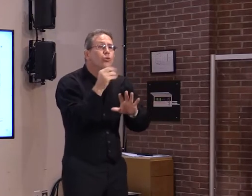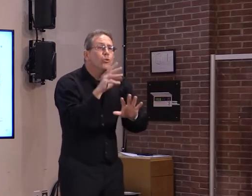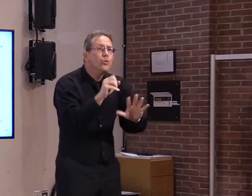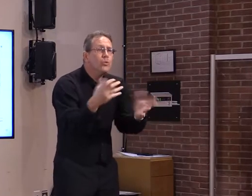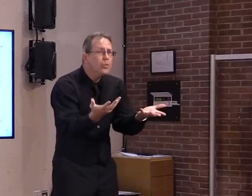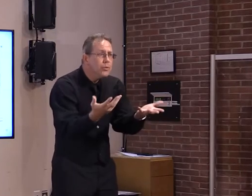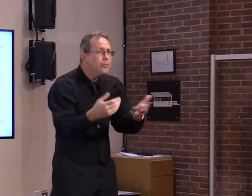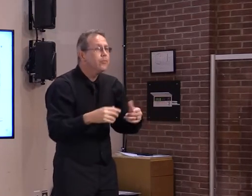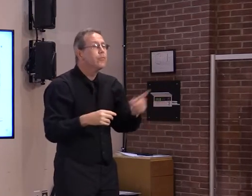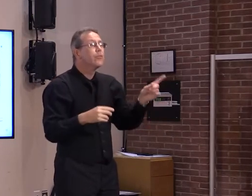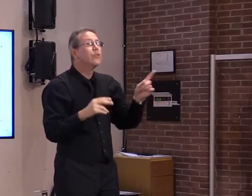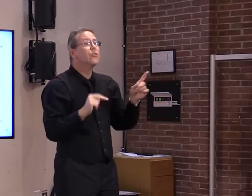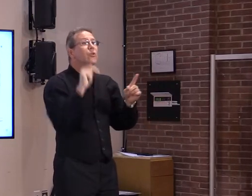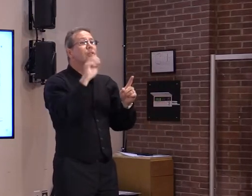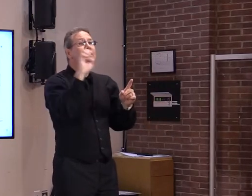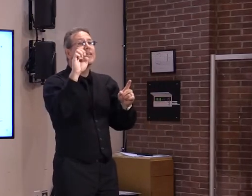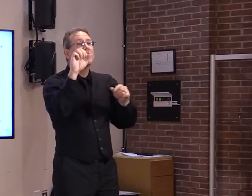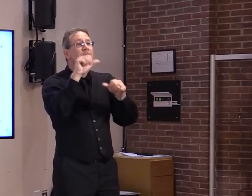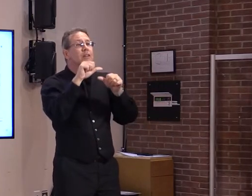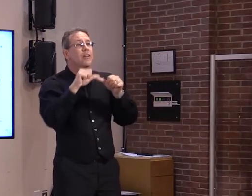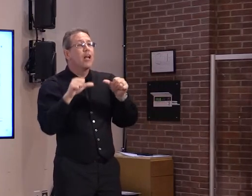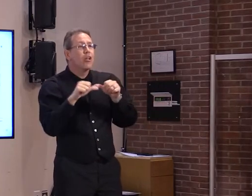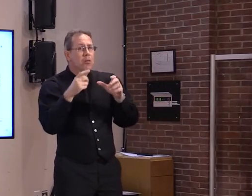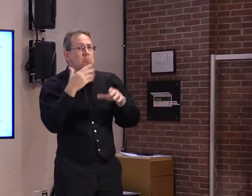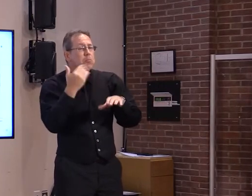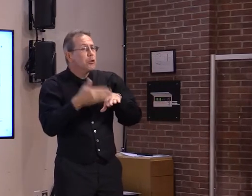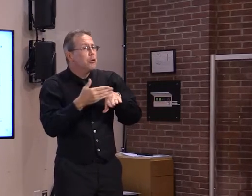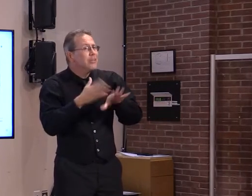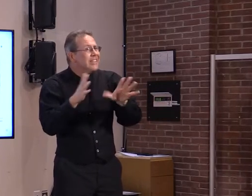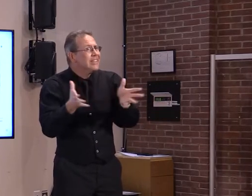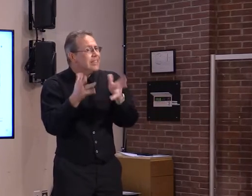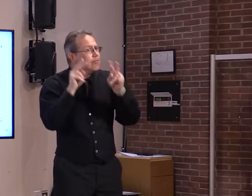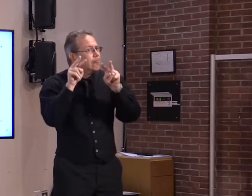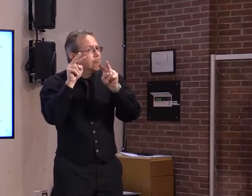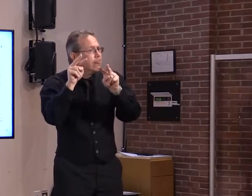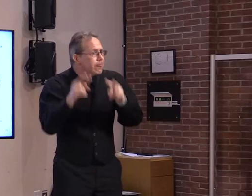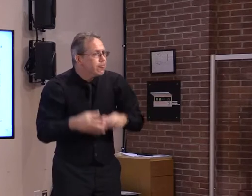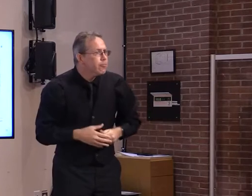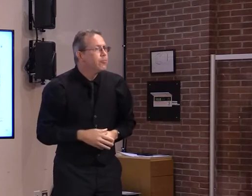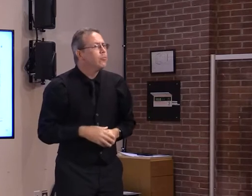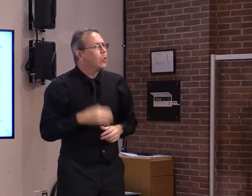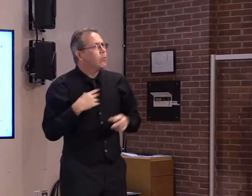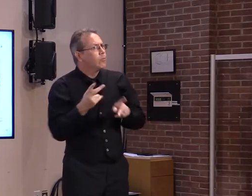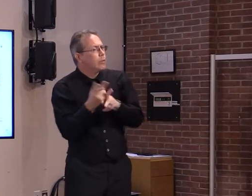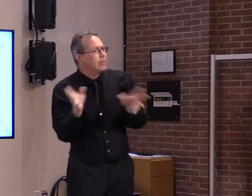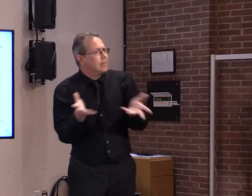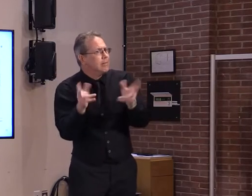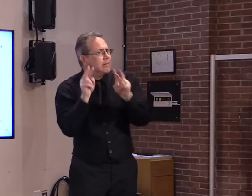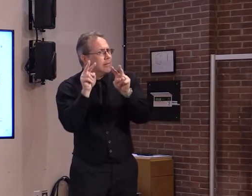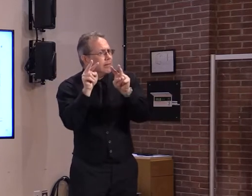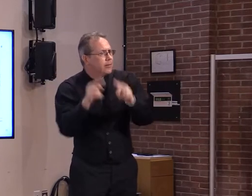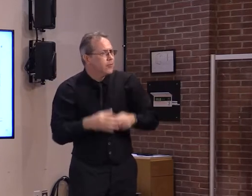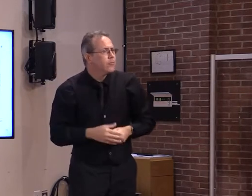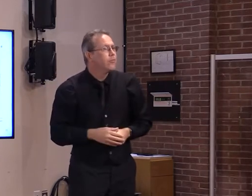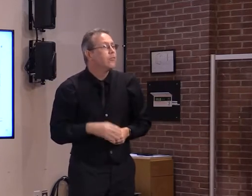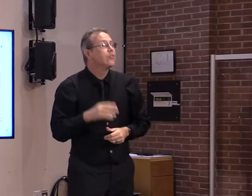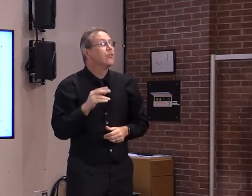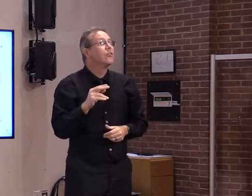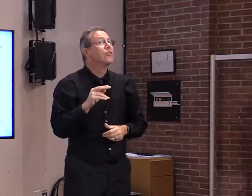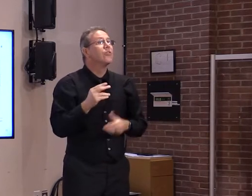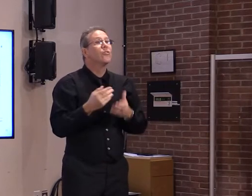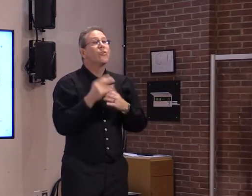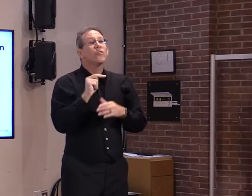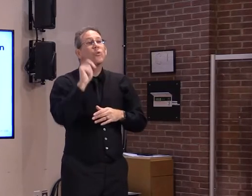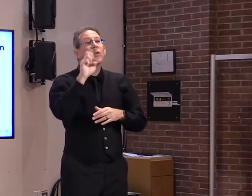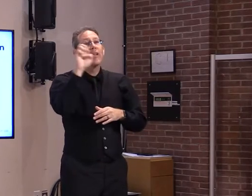around us. We'll want to see that continue. And then, of course, we'll want to see that carry over into northern New England and Vermont, New Hampshire, and Maine.